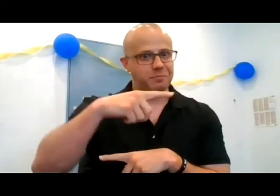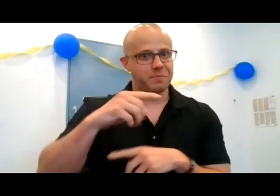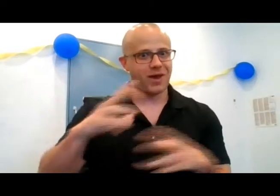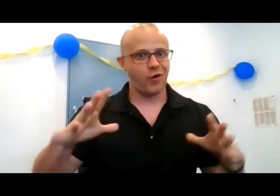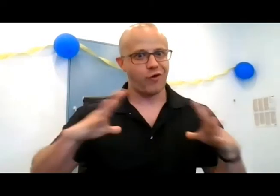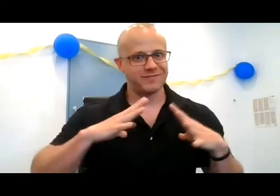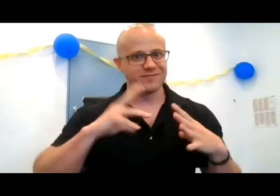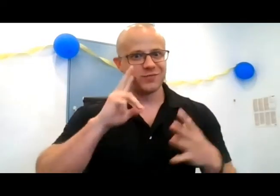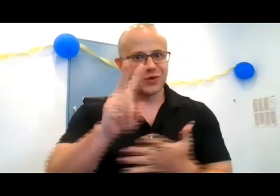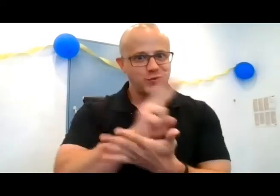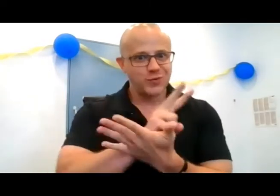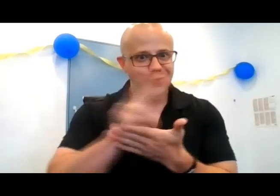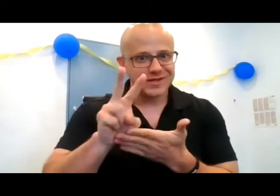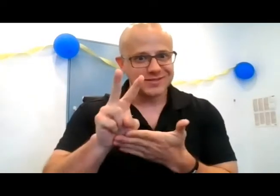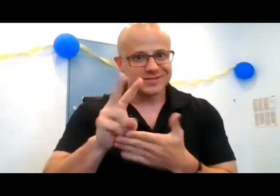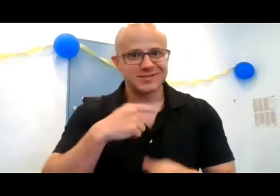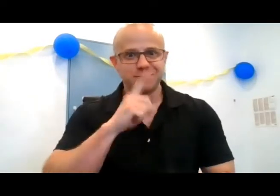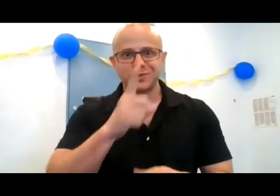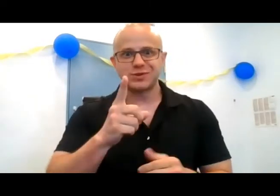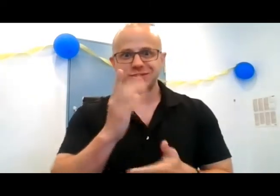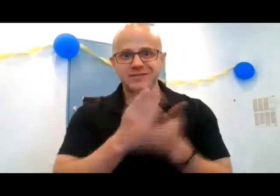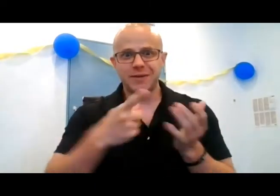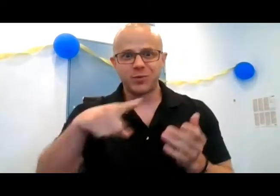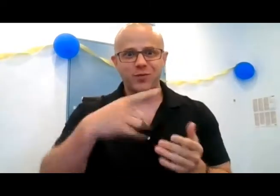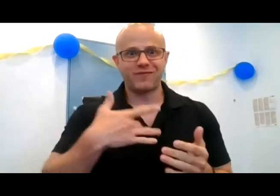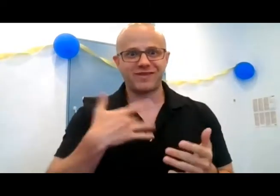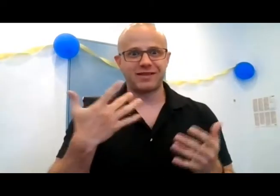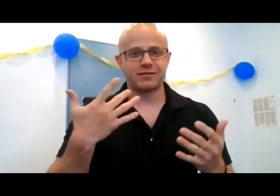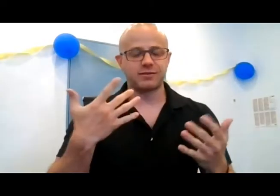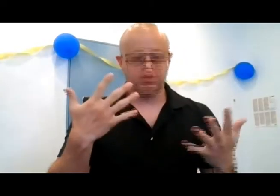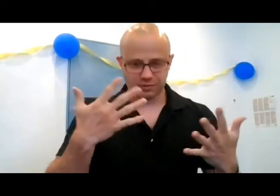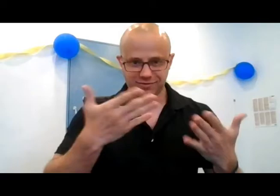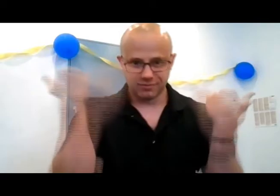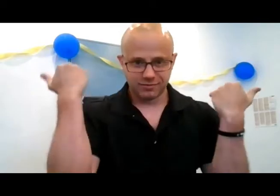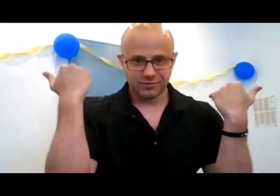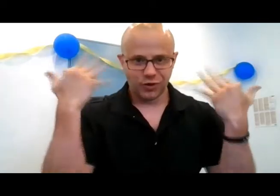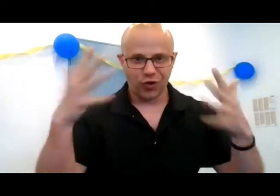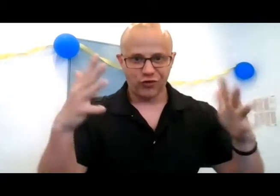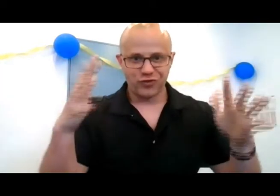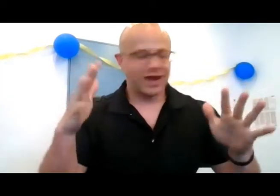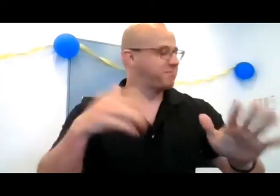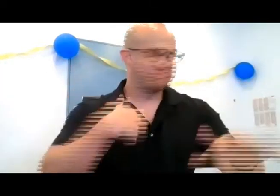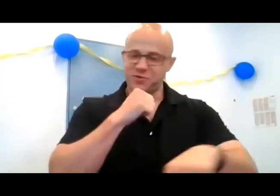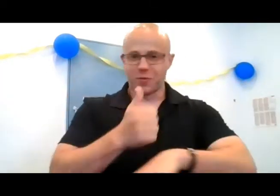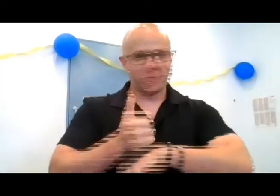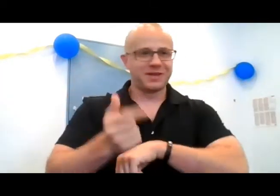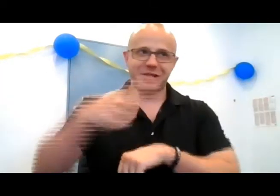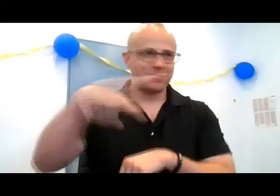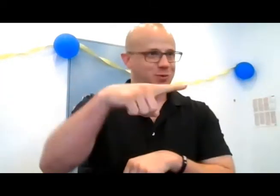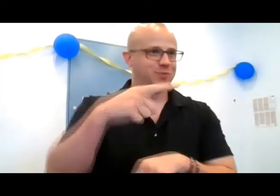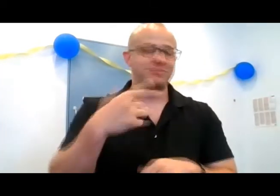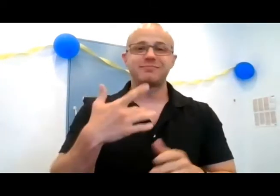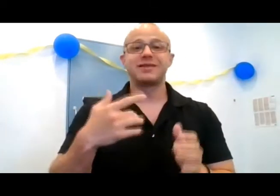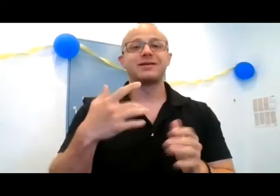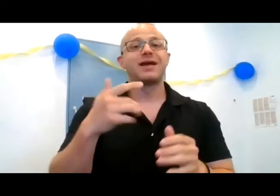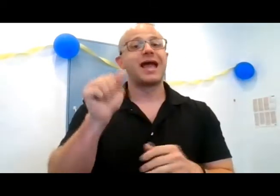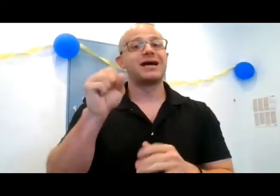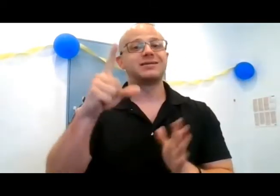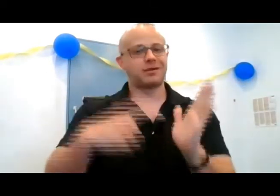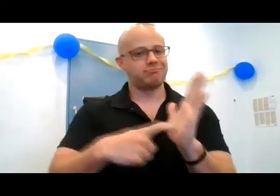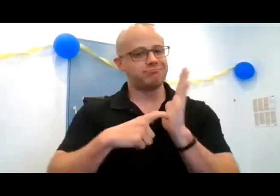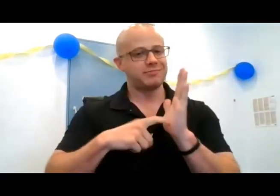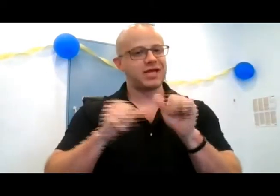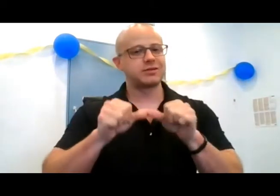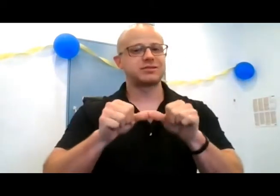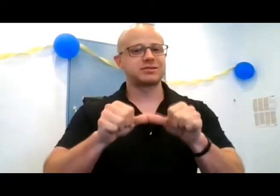manual alphabet because we've been off for 2 weeks. I'm sure some of you feel like, hey, I already forgot everything. I don't